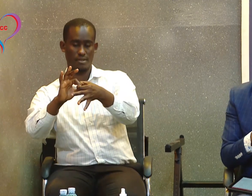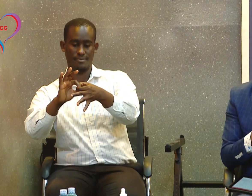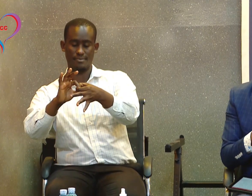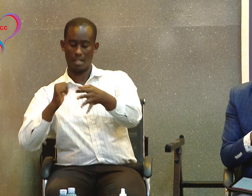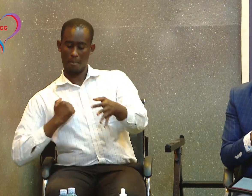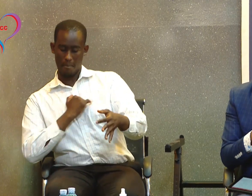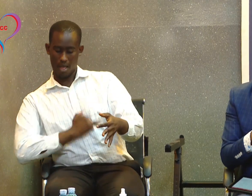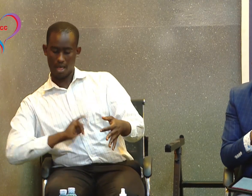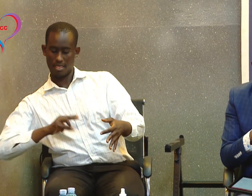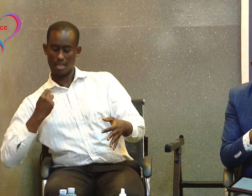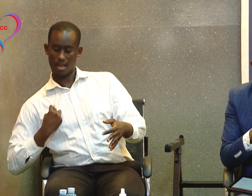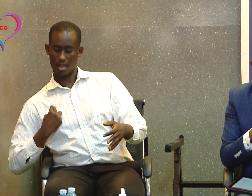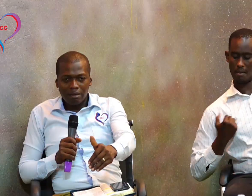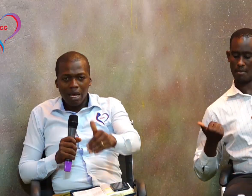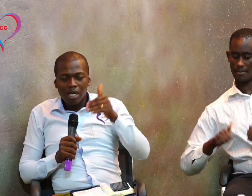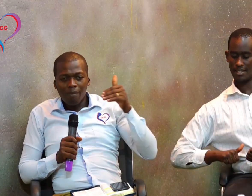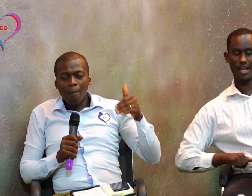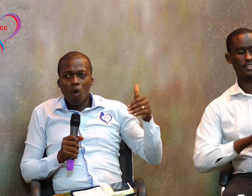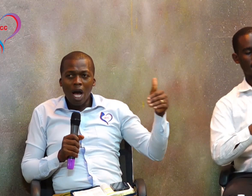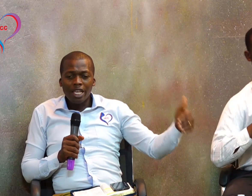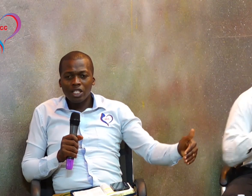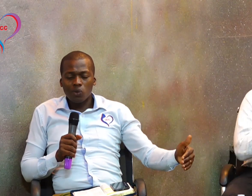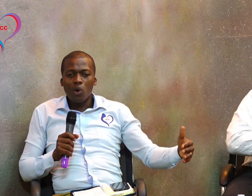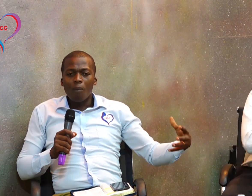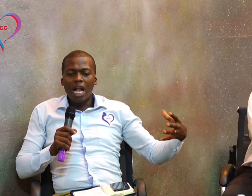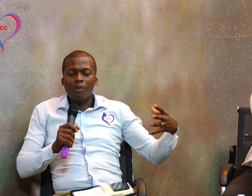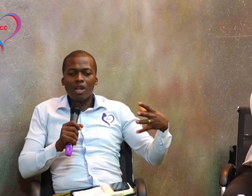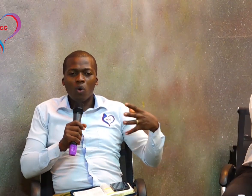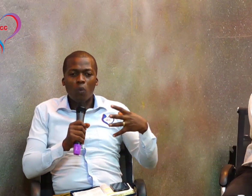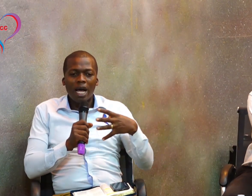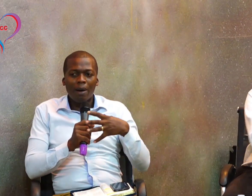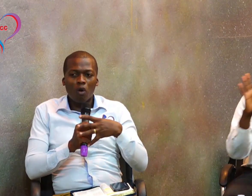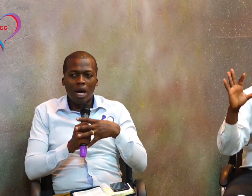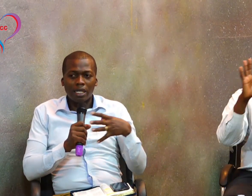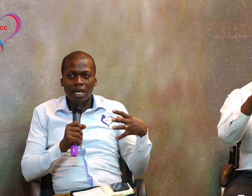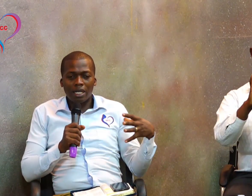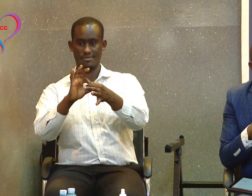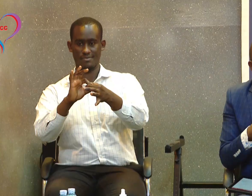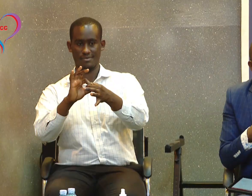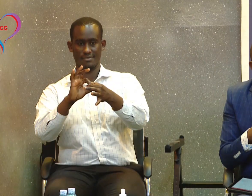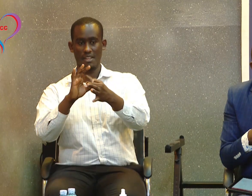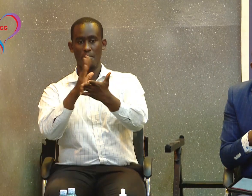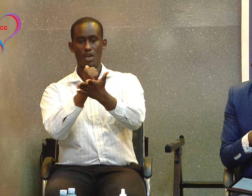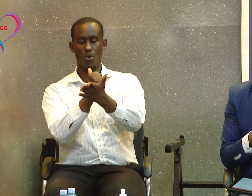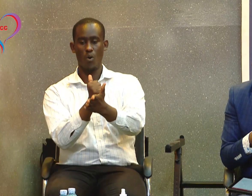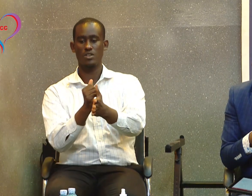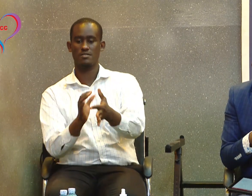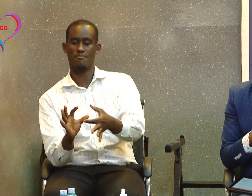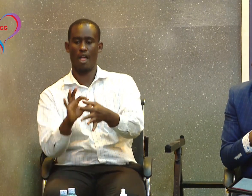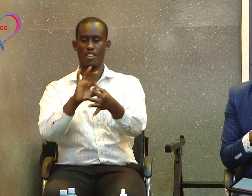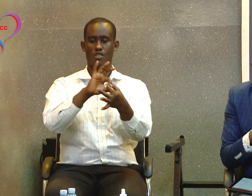nti no mama wa Yokano omubatiza ne mama wa Yesu bali balina okubanga. They are complementing each other.